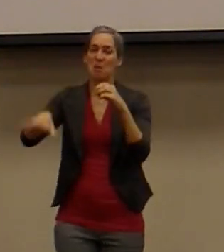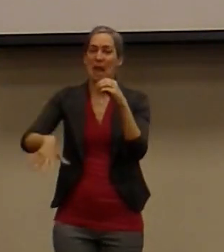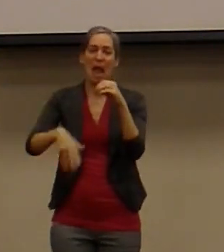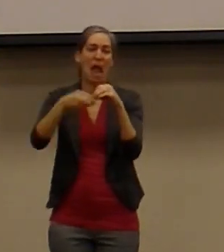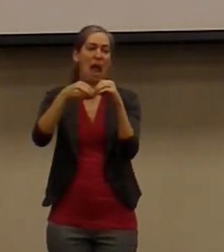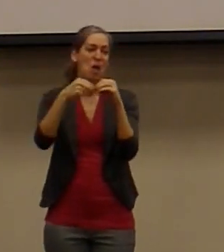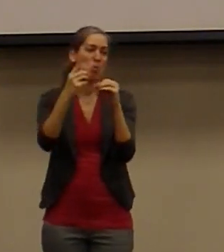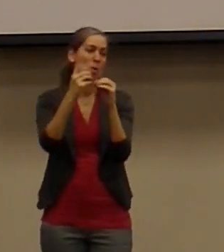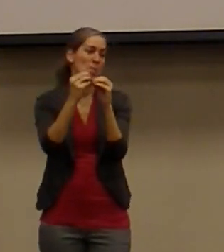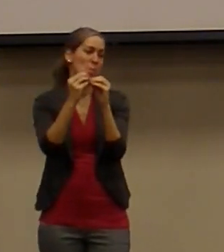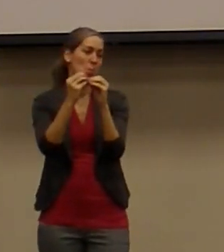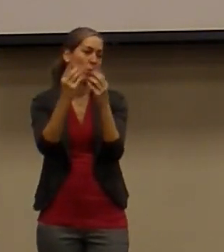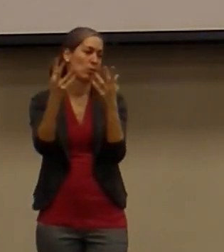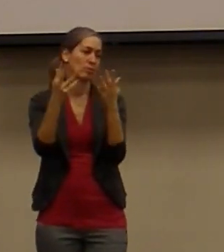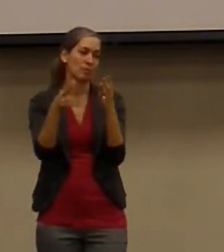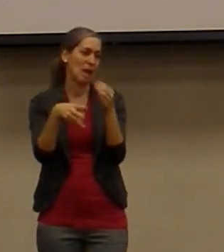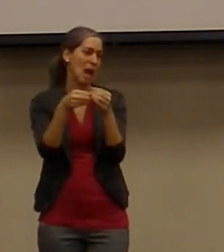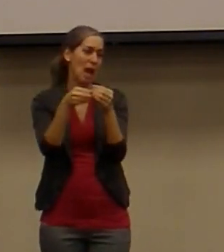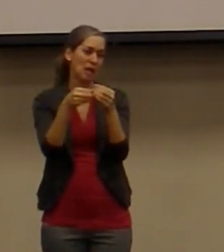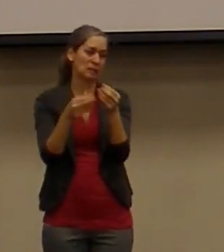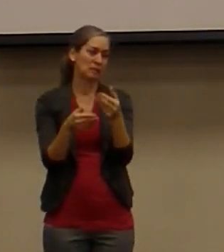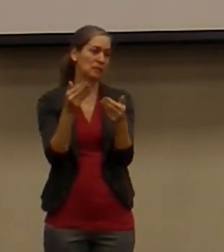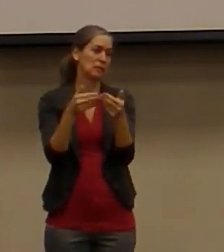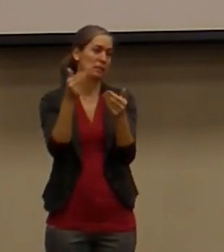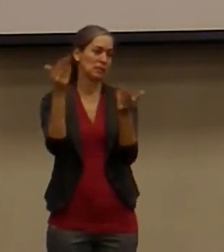to the list of those gods you would worship.